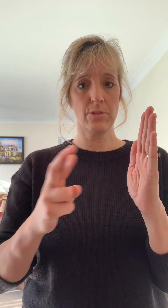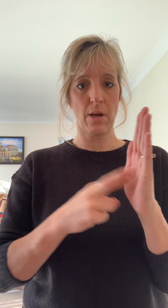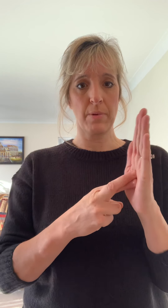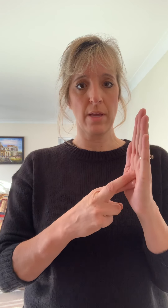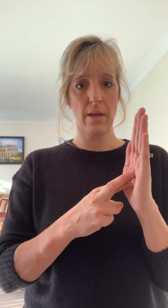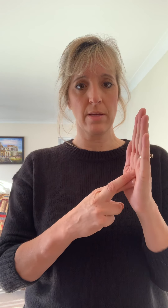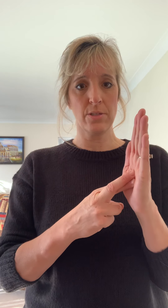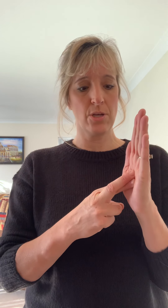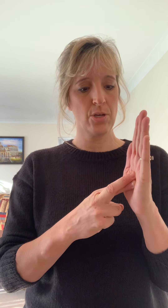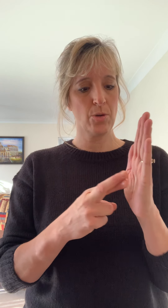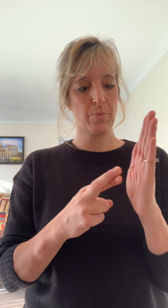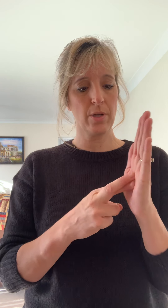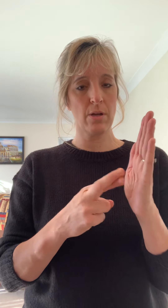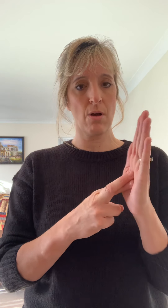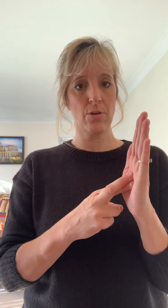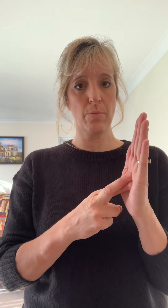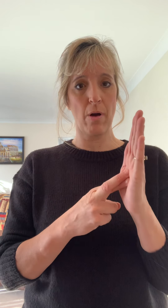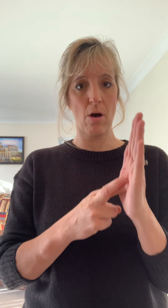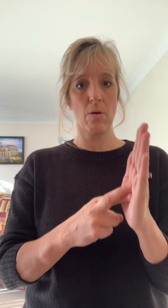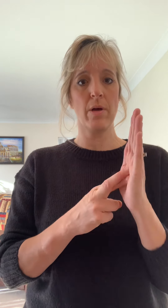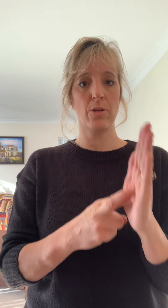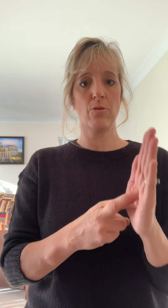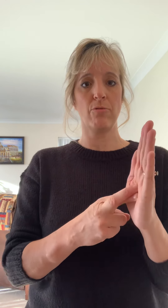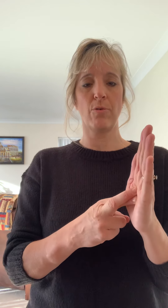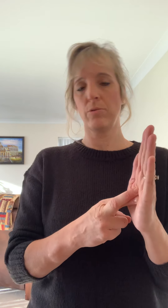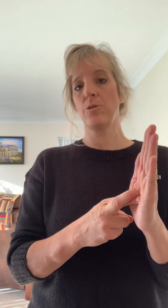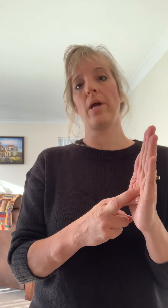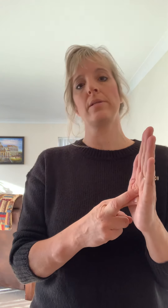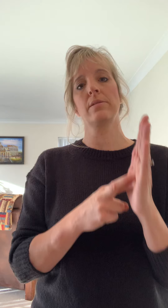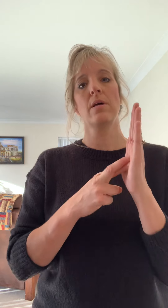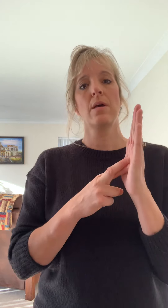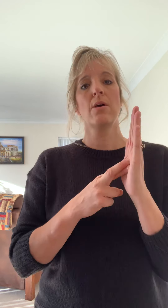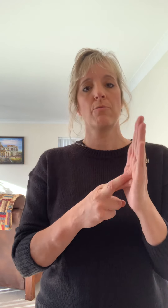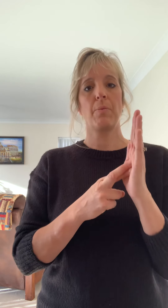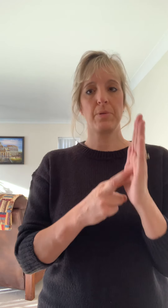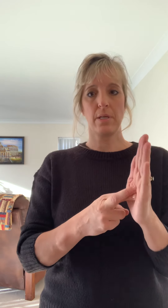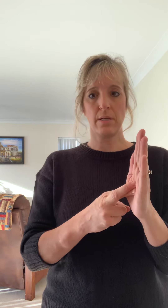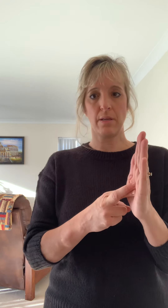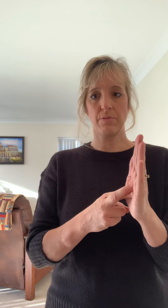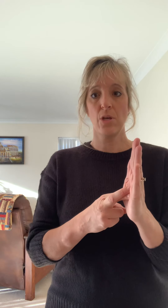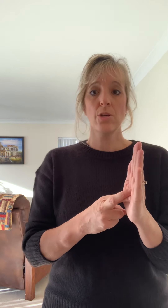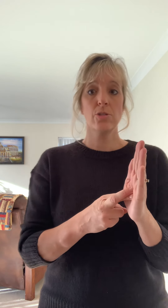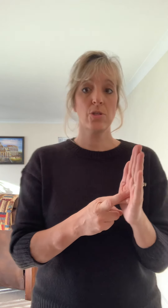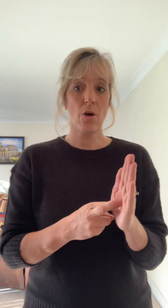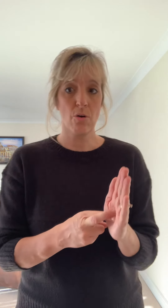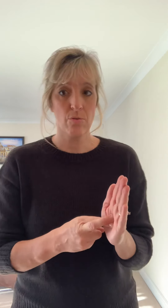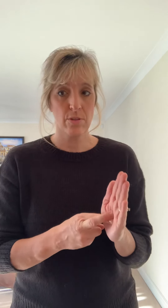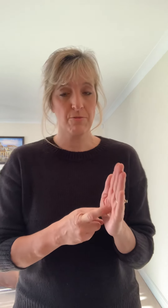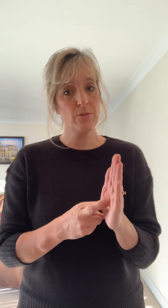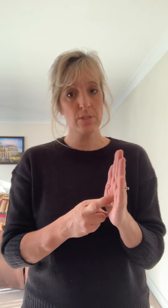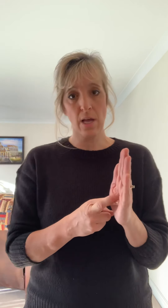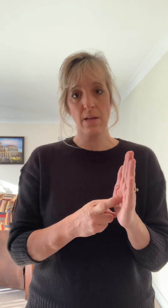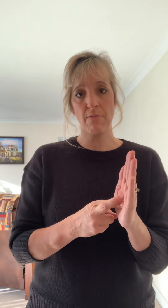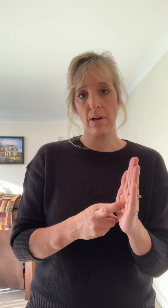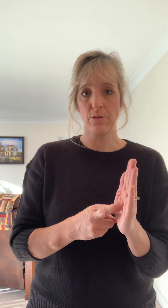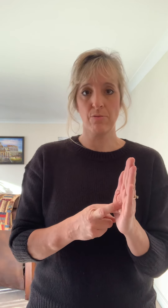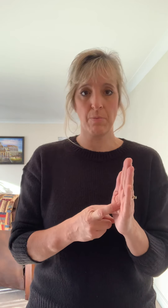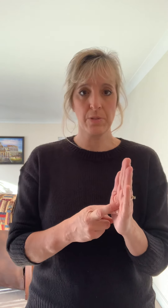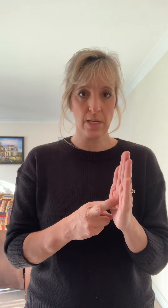dominant hand, you put it on your palm and you go forward twice. Representatives. So the full sign of House of